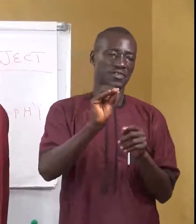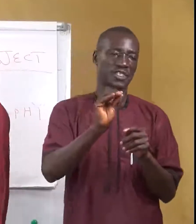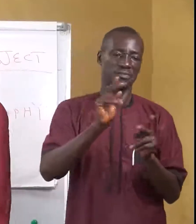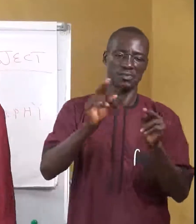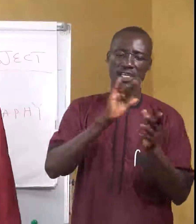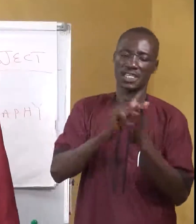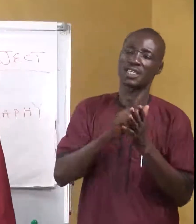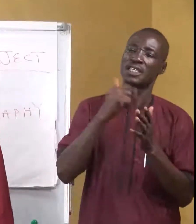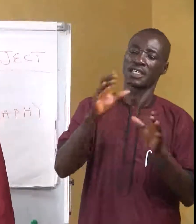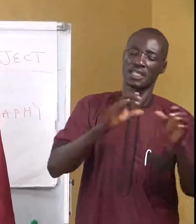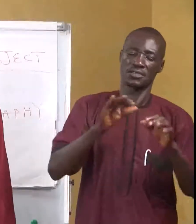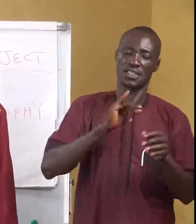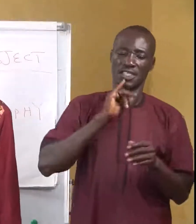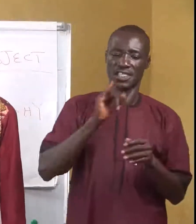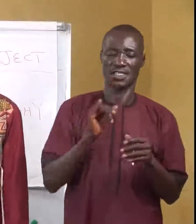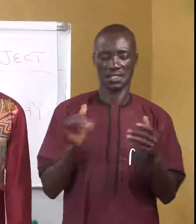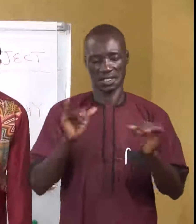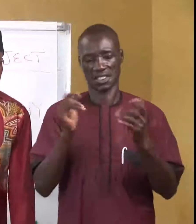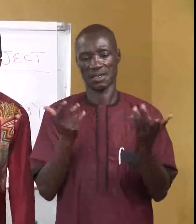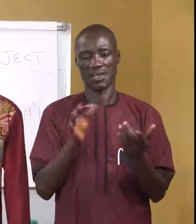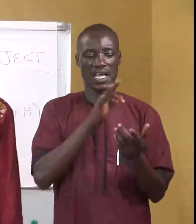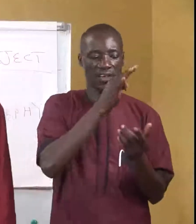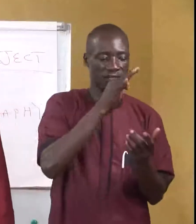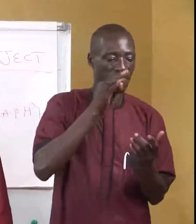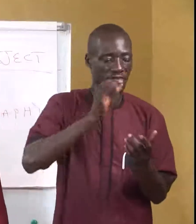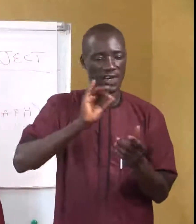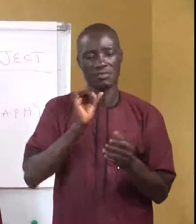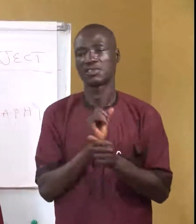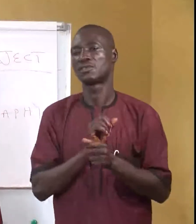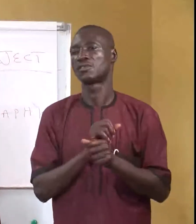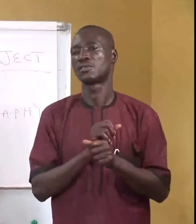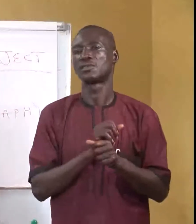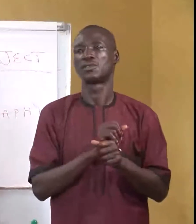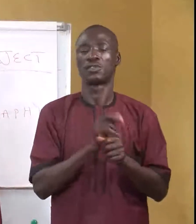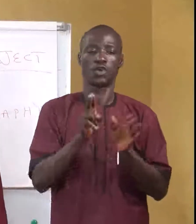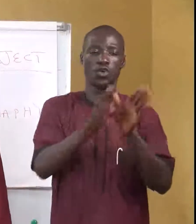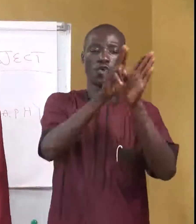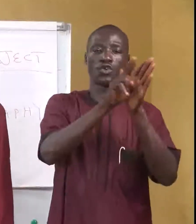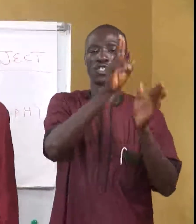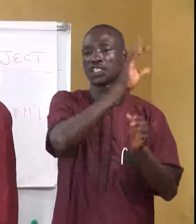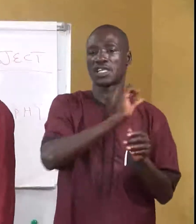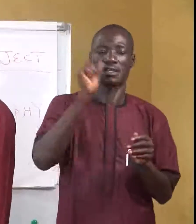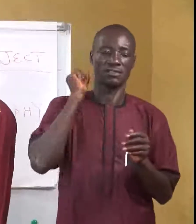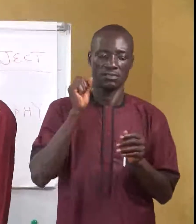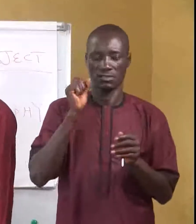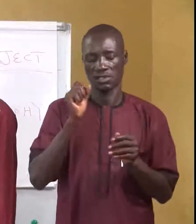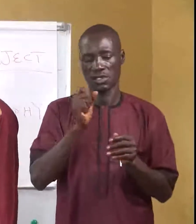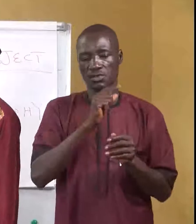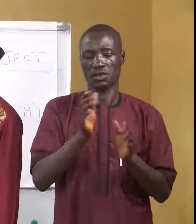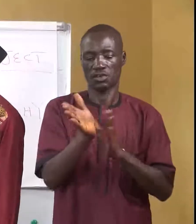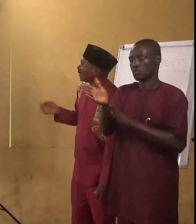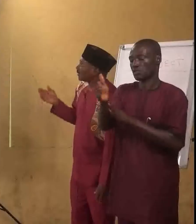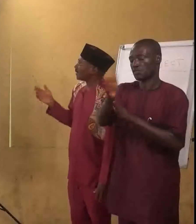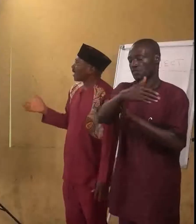primary activities is normally farming, hunting, and fishing. That is what is